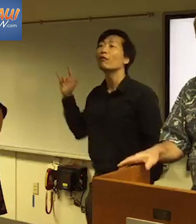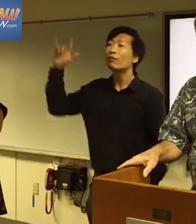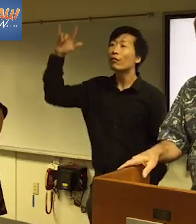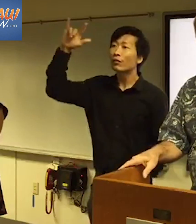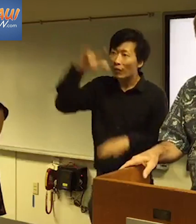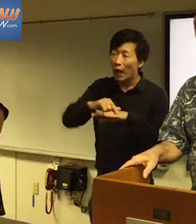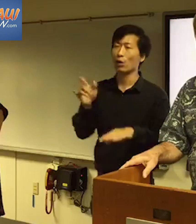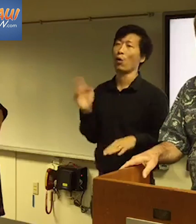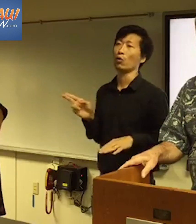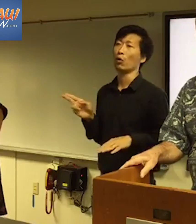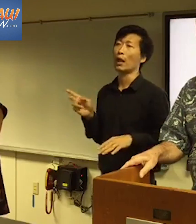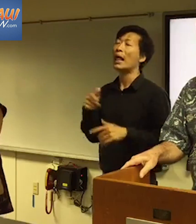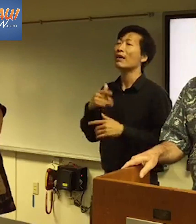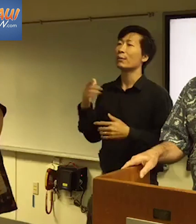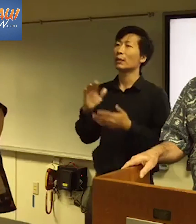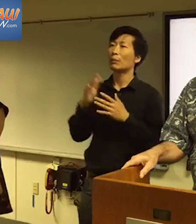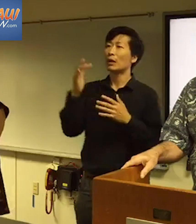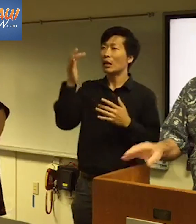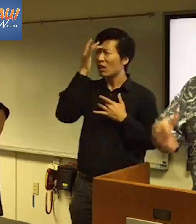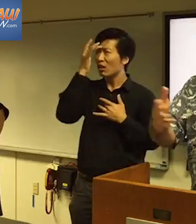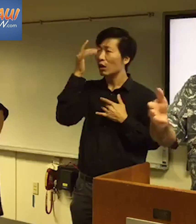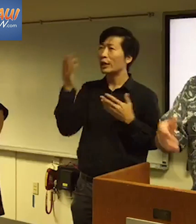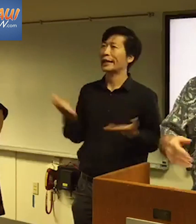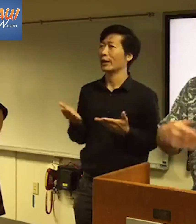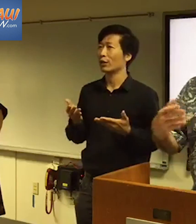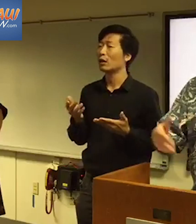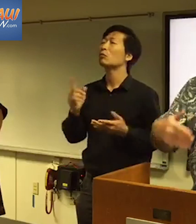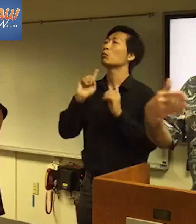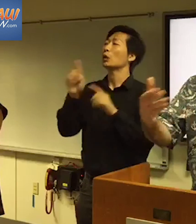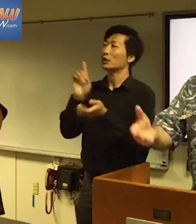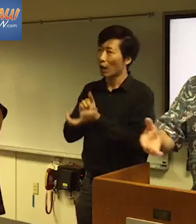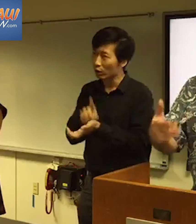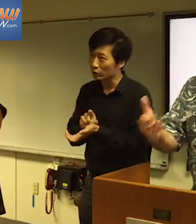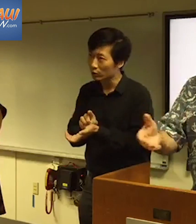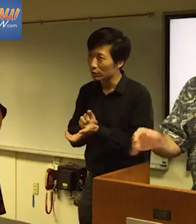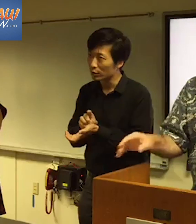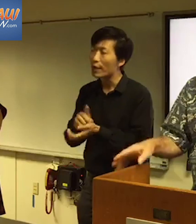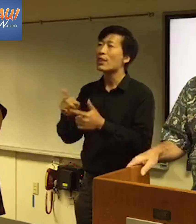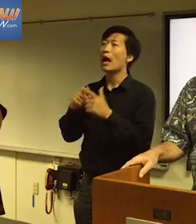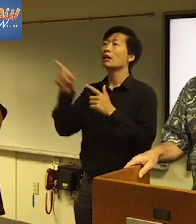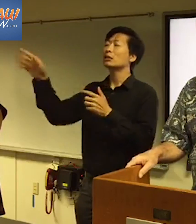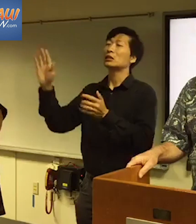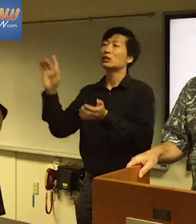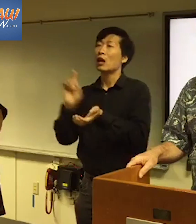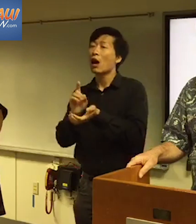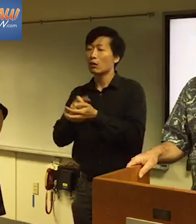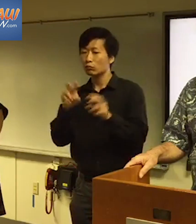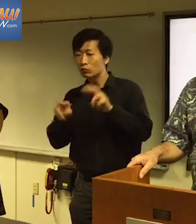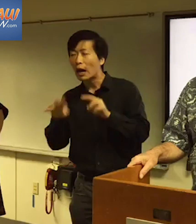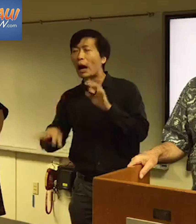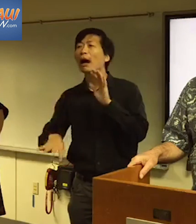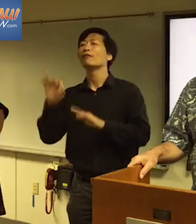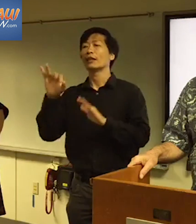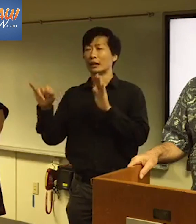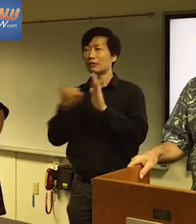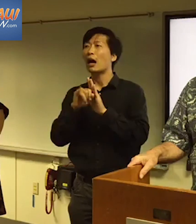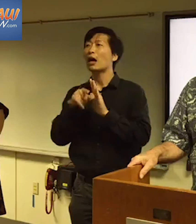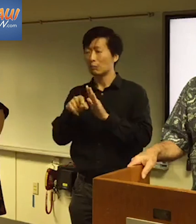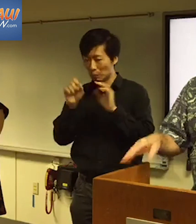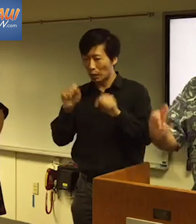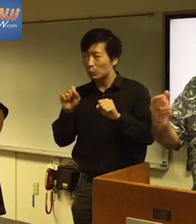testing requirements, we may have to put that off a bit. But our plan was to go forward with that program. We were looking